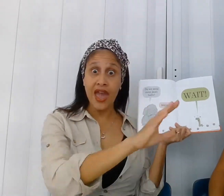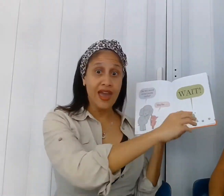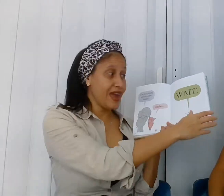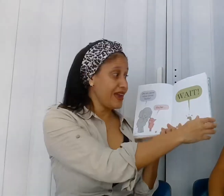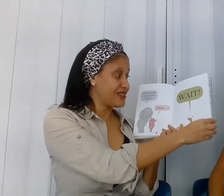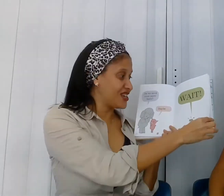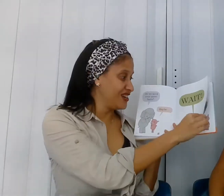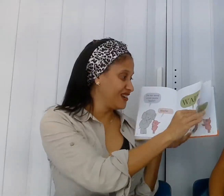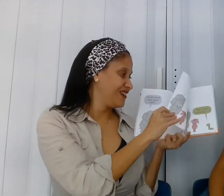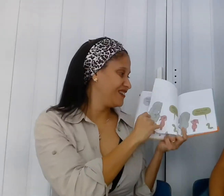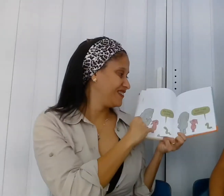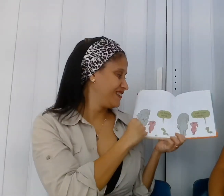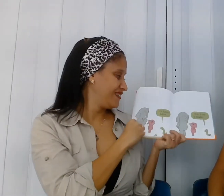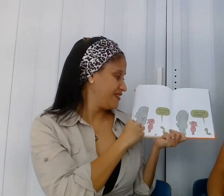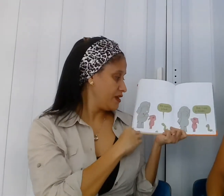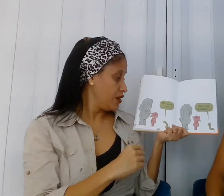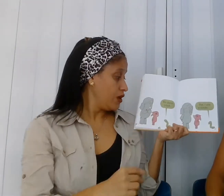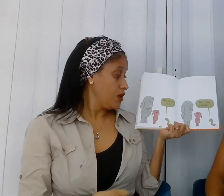Wait!